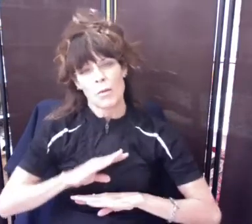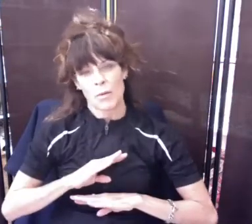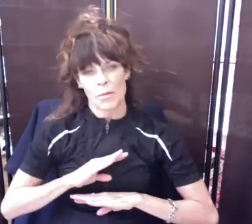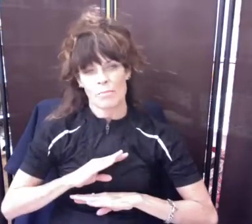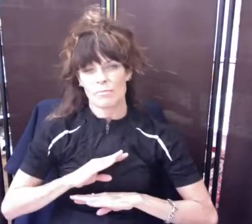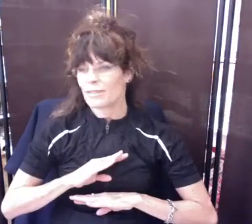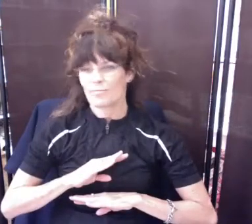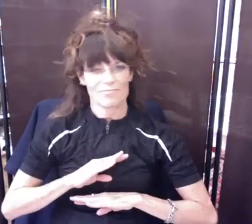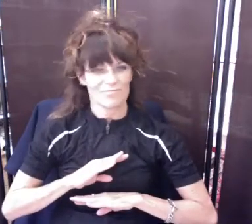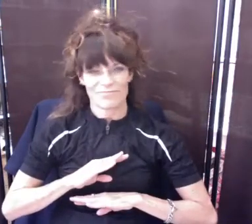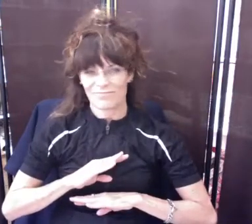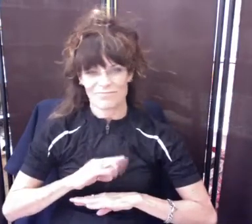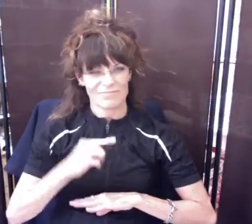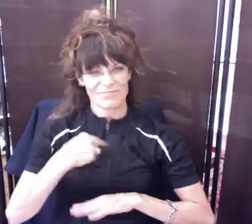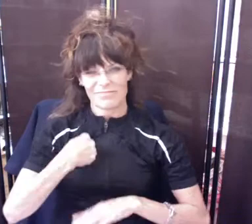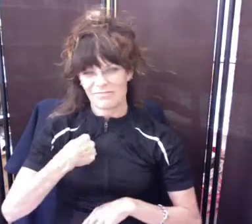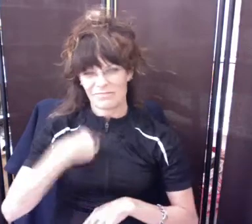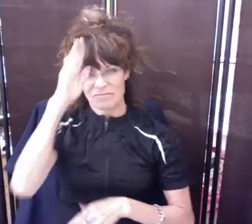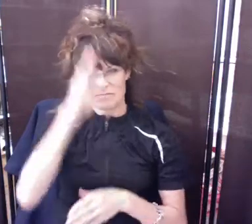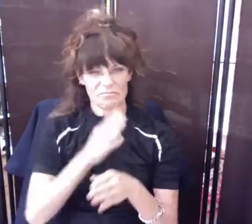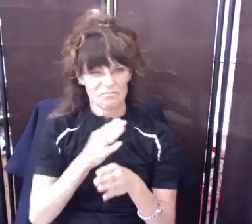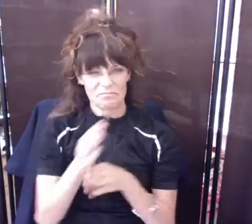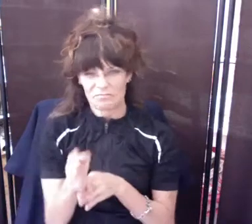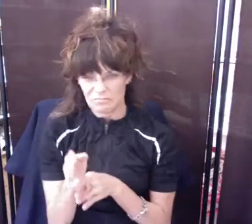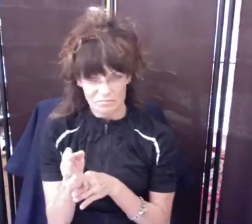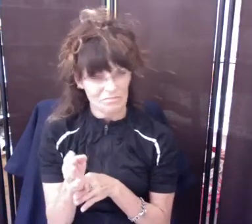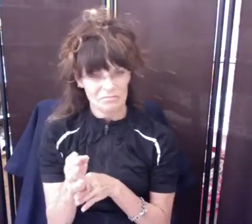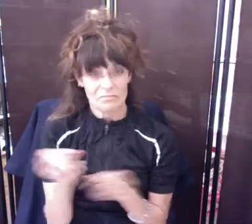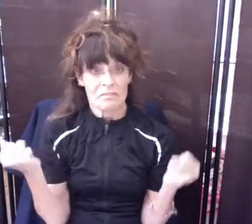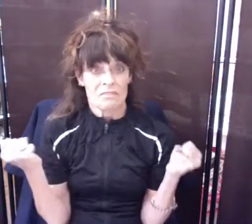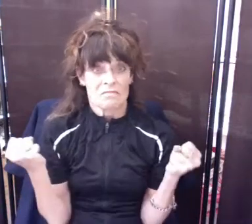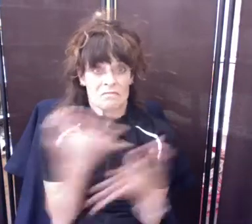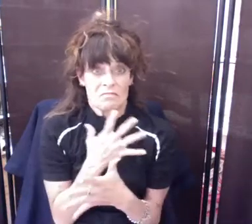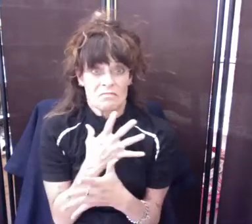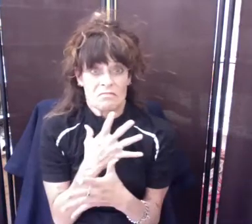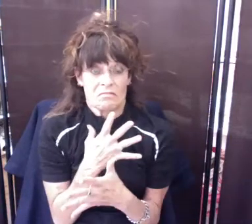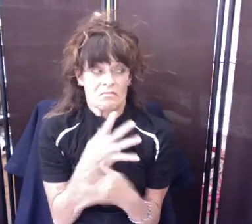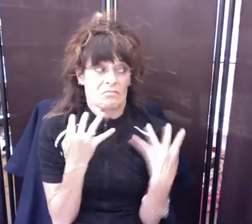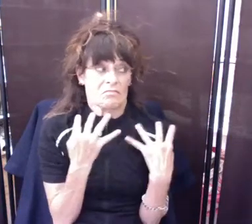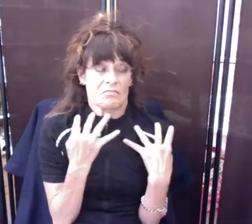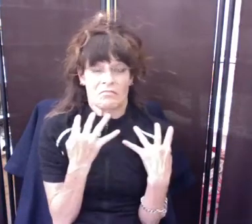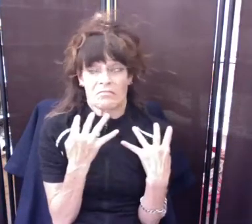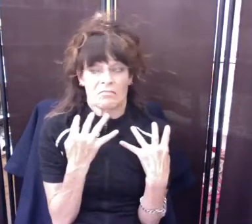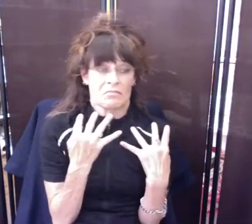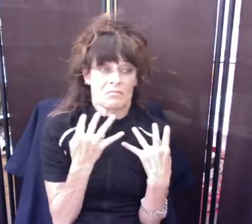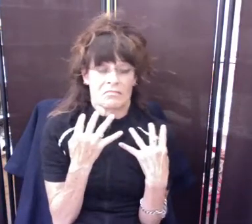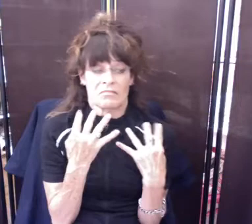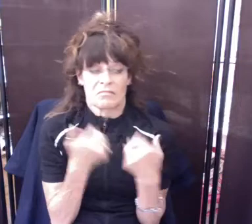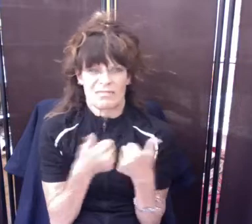had tons of self-centered fear. I was separate from you, and this was